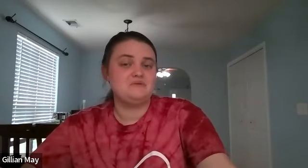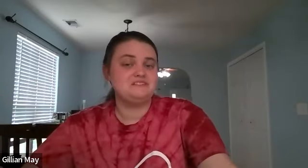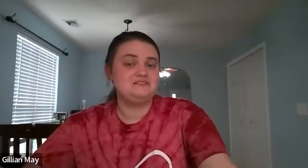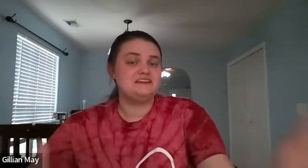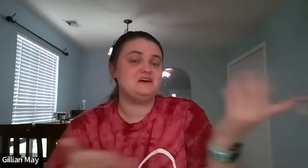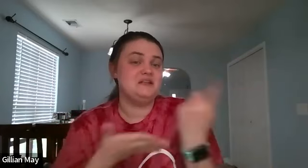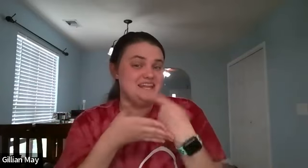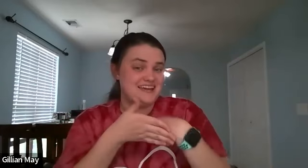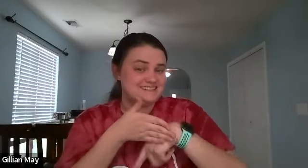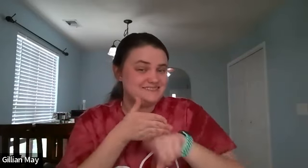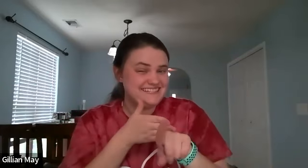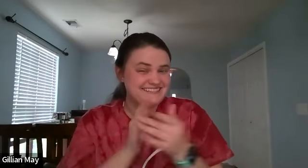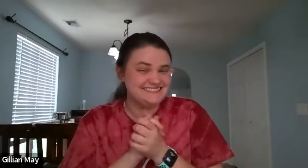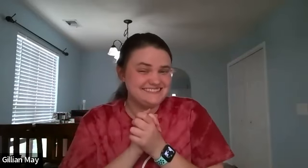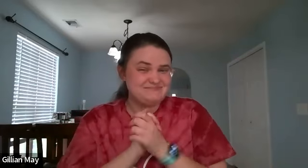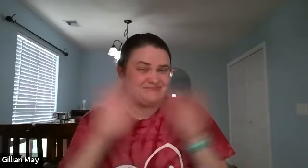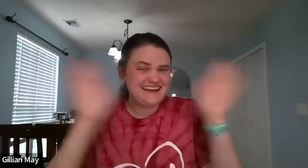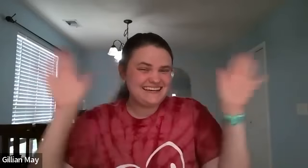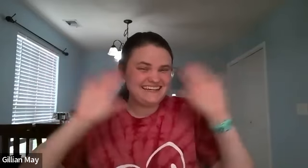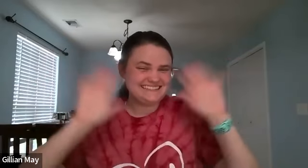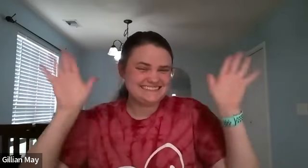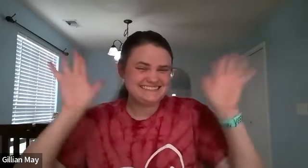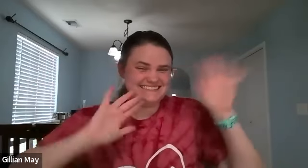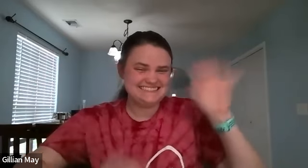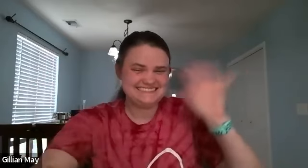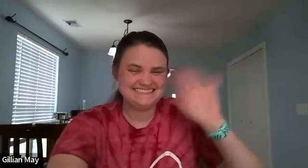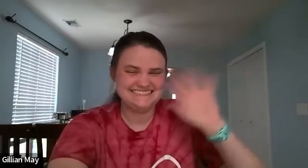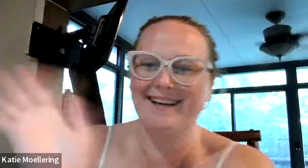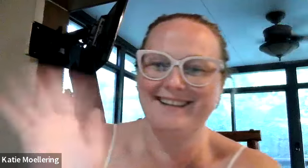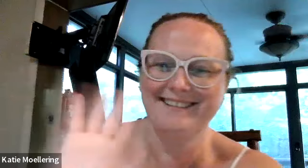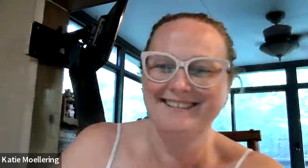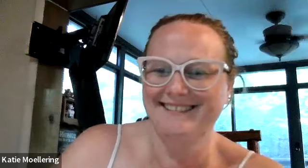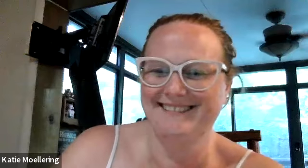see you guys all next week. Bye. Bye, everybody.